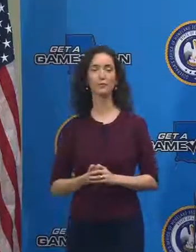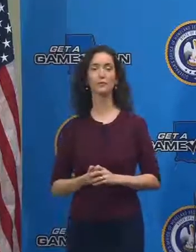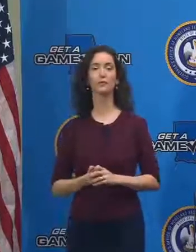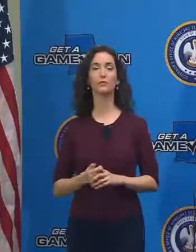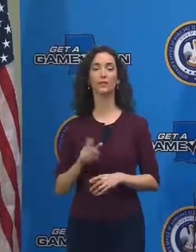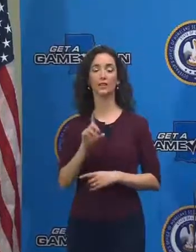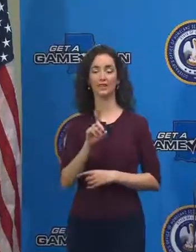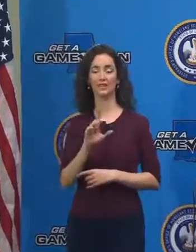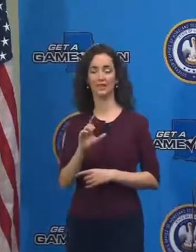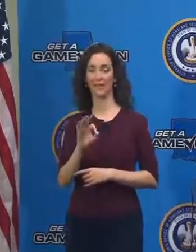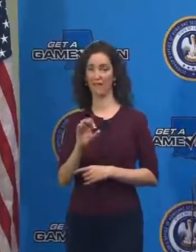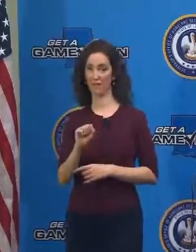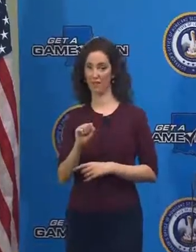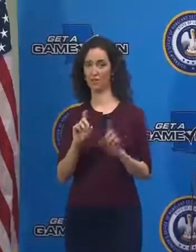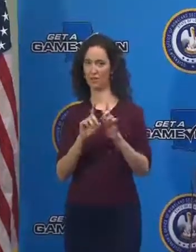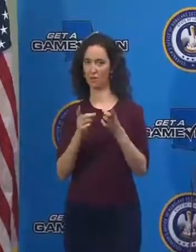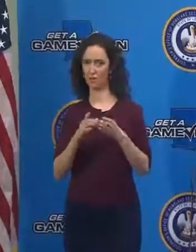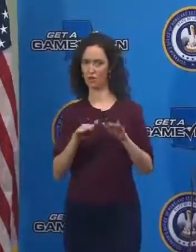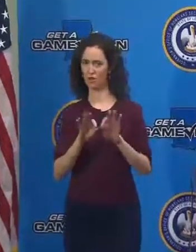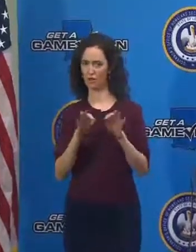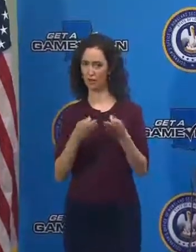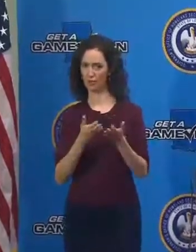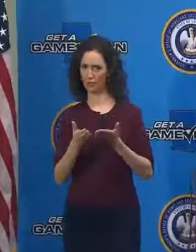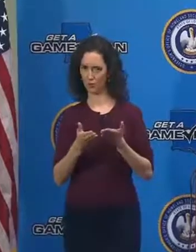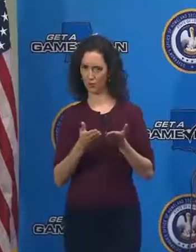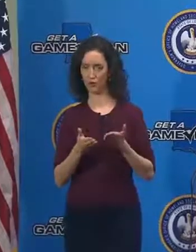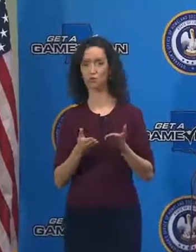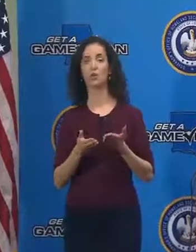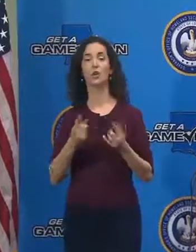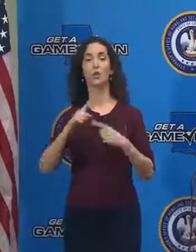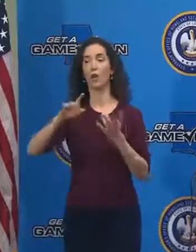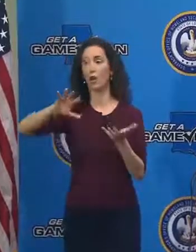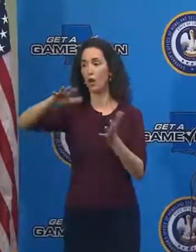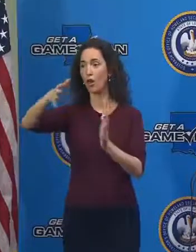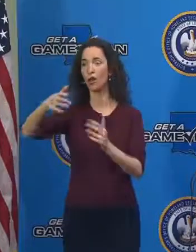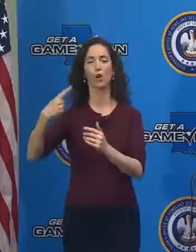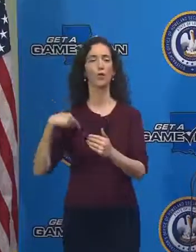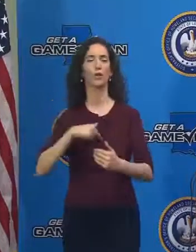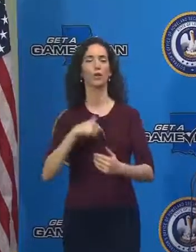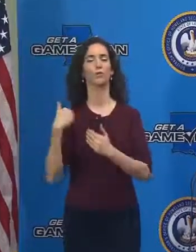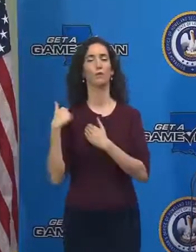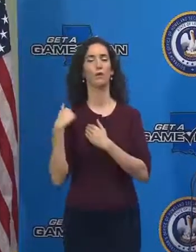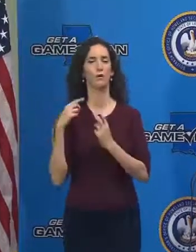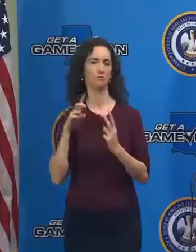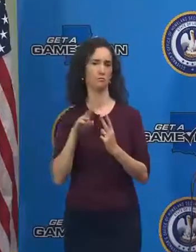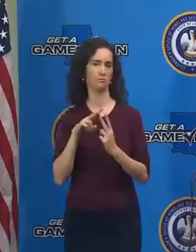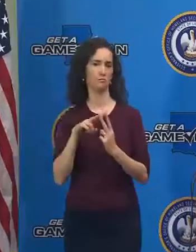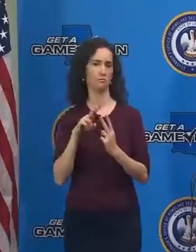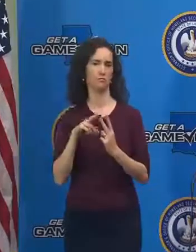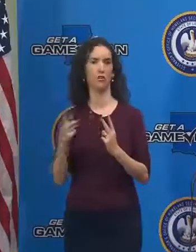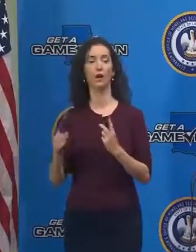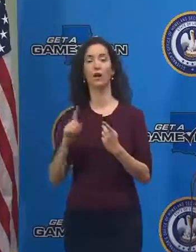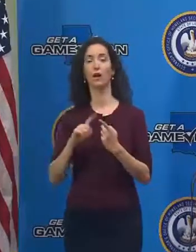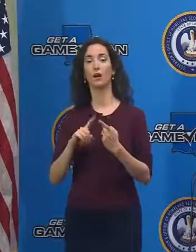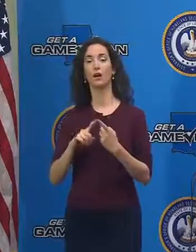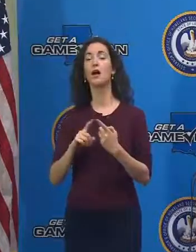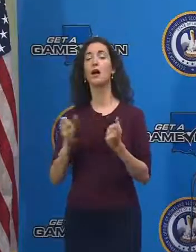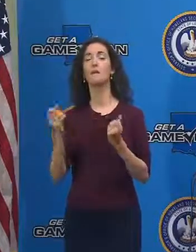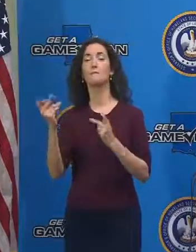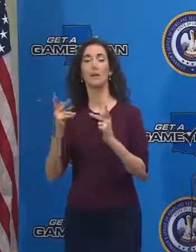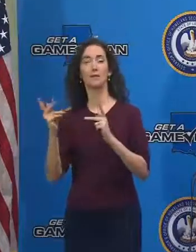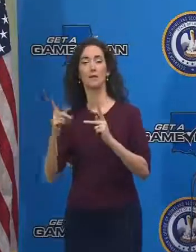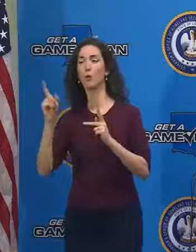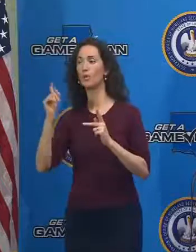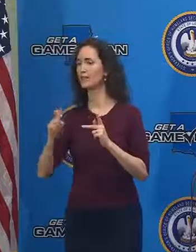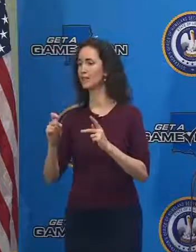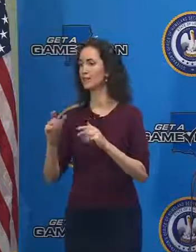DCFS is responsible for a couple of things during a disaster. We are responsible for the mass sheltering and feeding